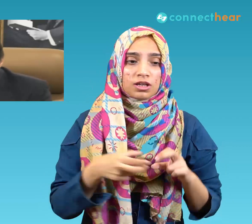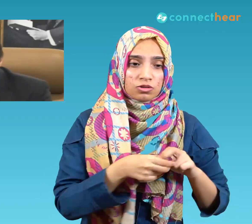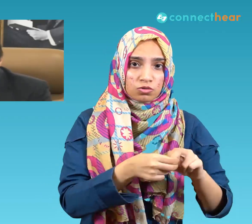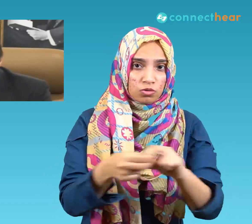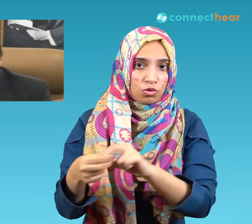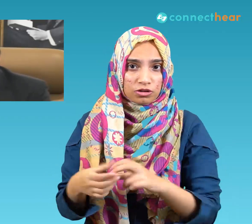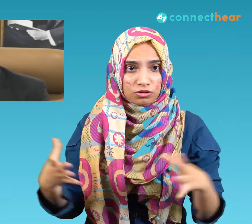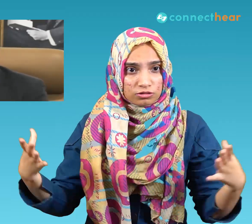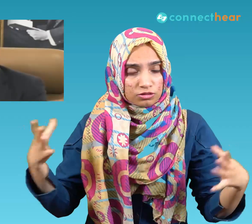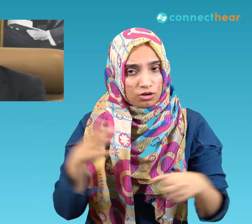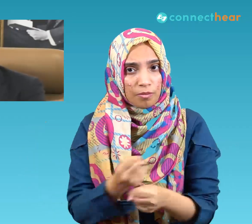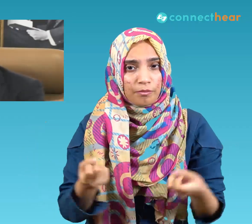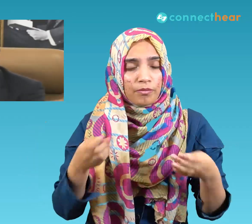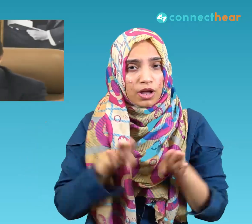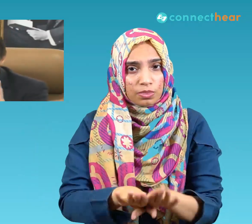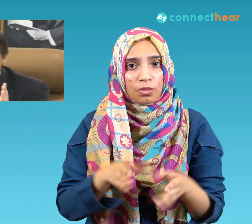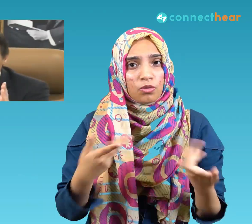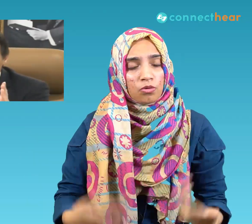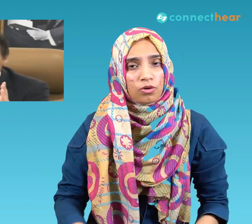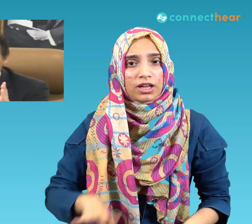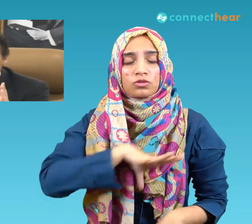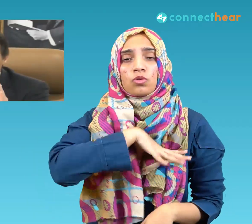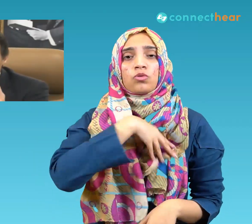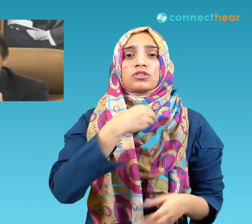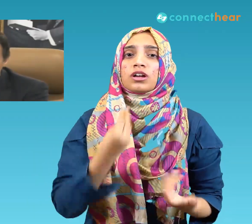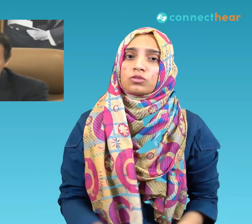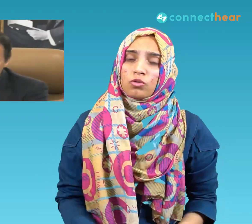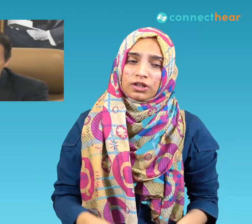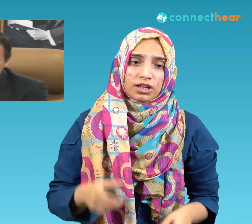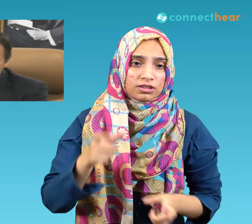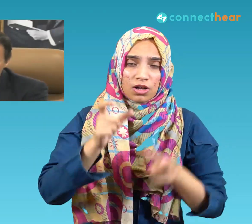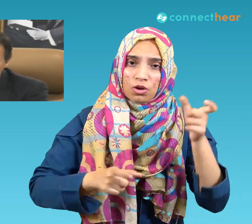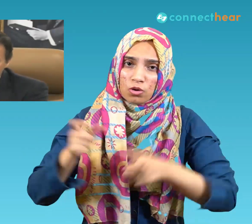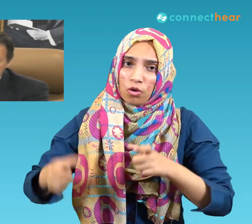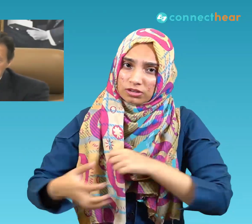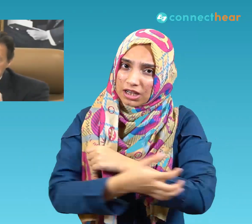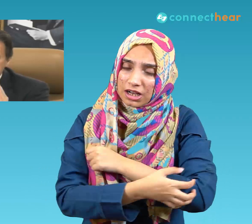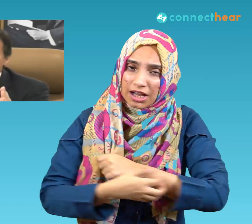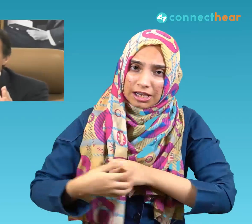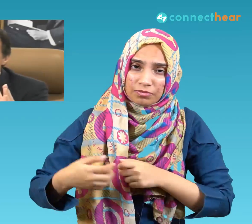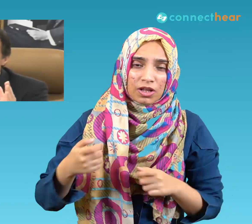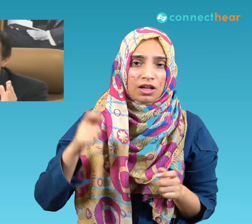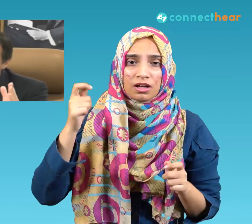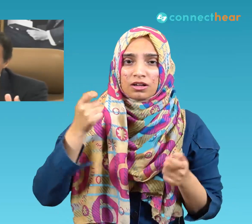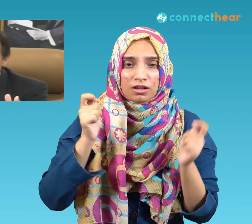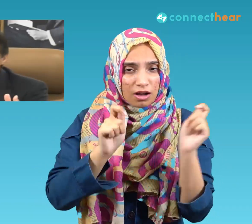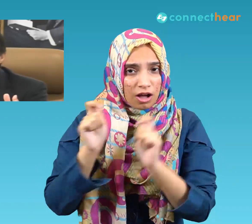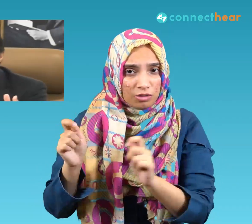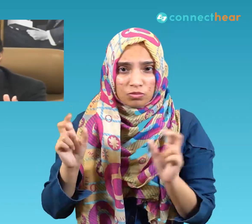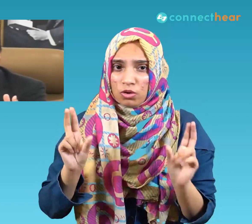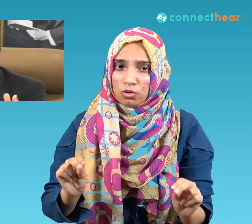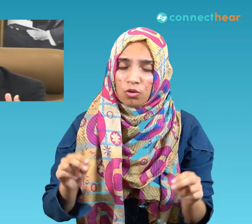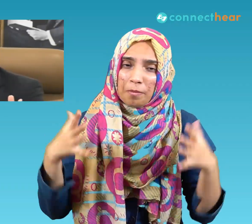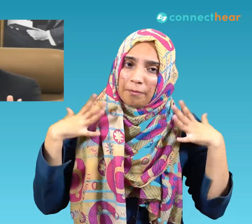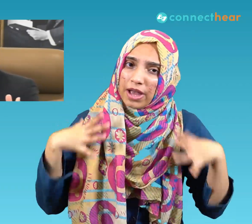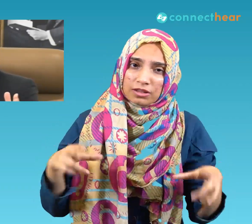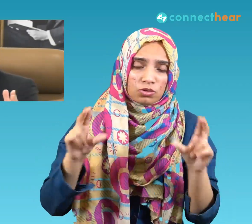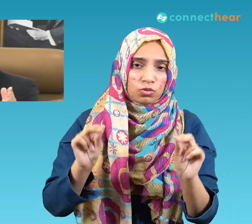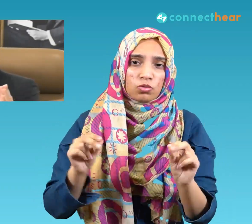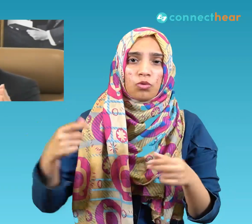hungry people. So that worked. We opened up our economy quicker than others.